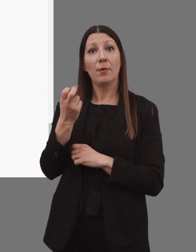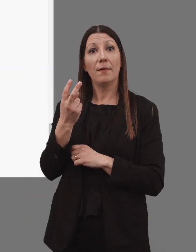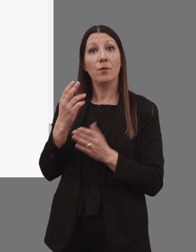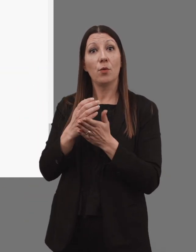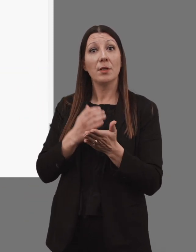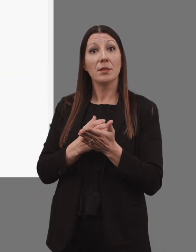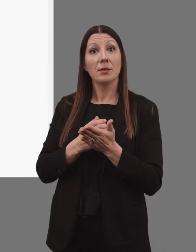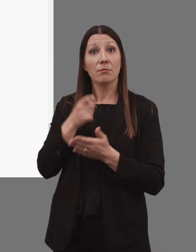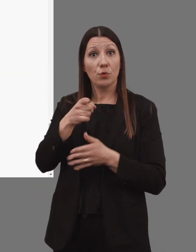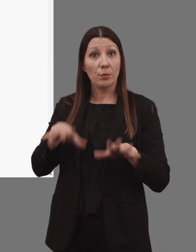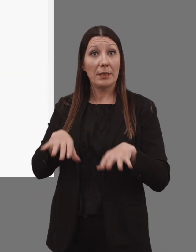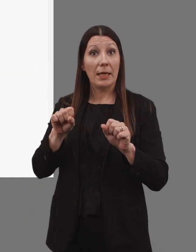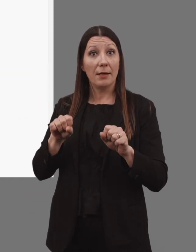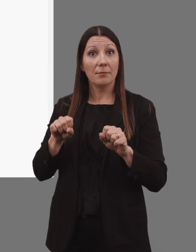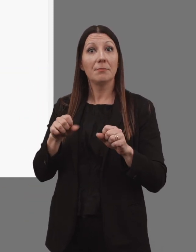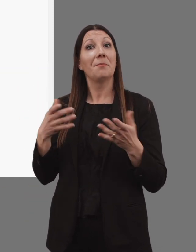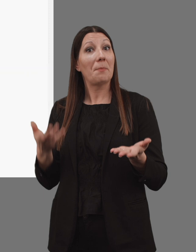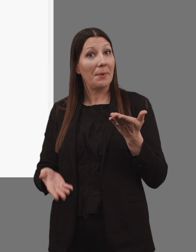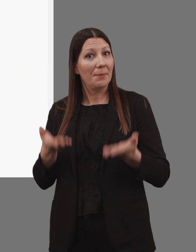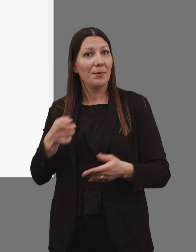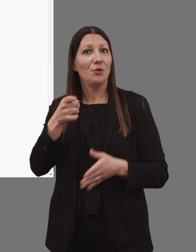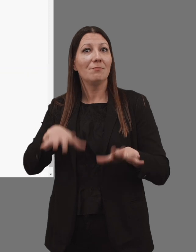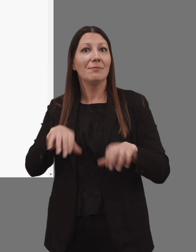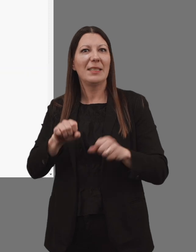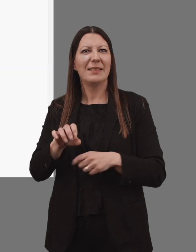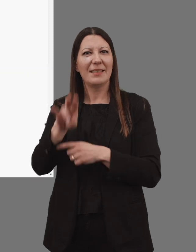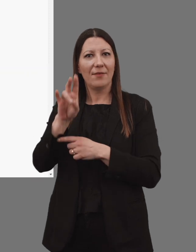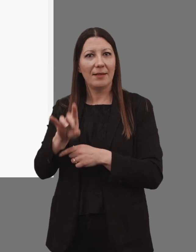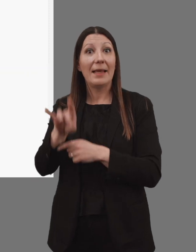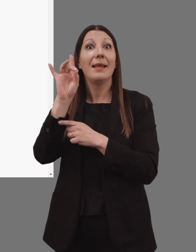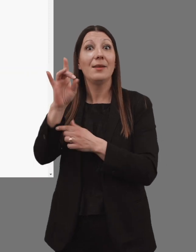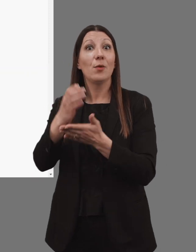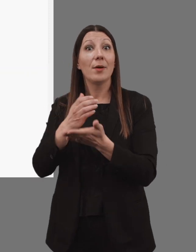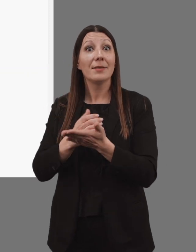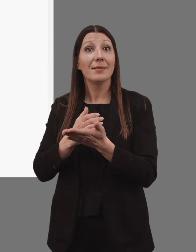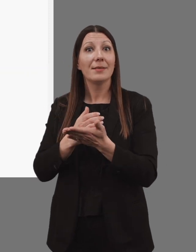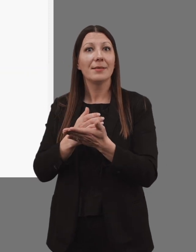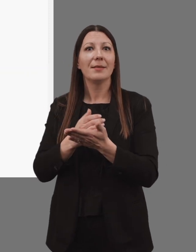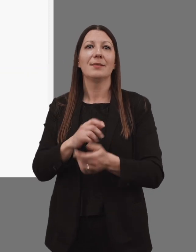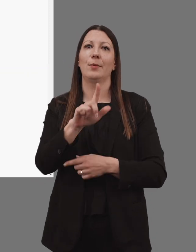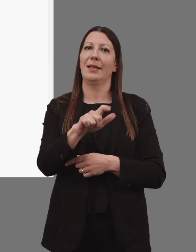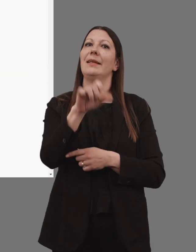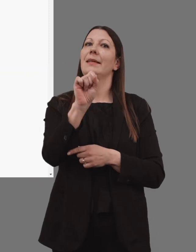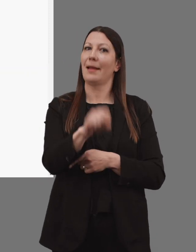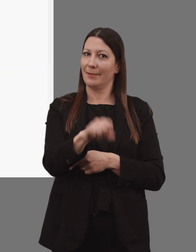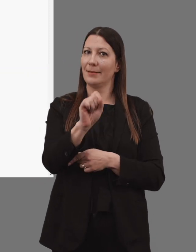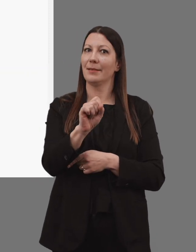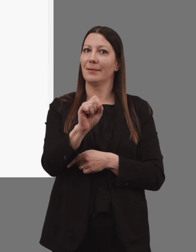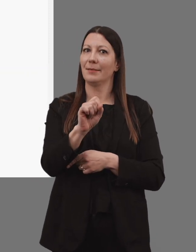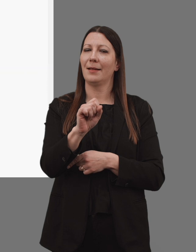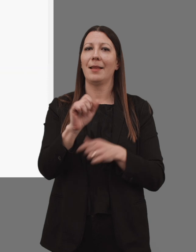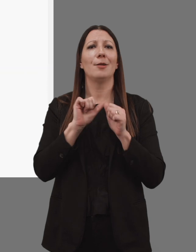So maybe you've taken 7 or 8 courses, for example. So then you can say yes here, and you can